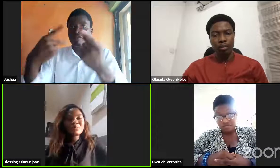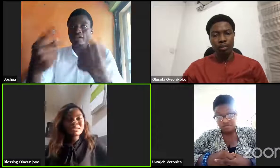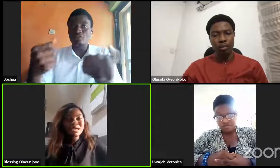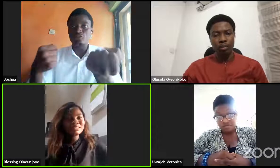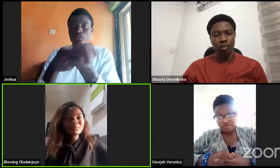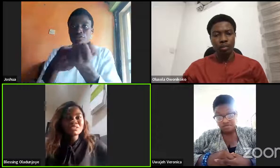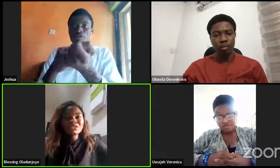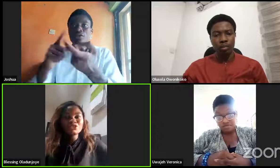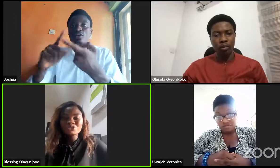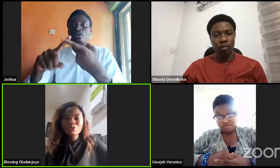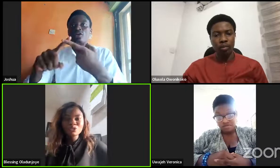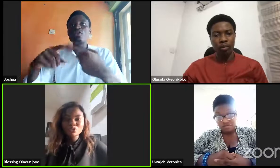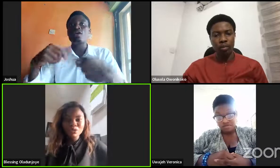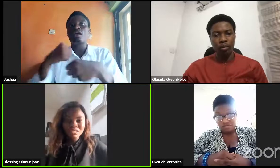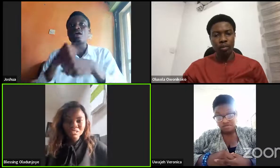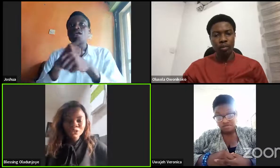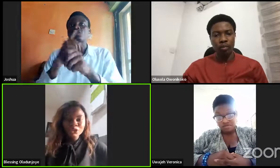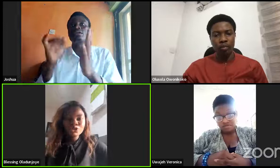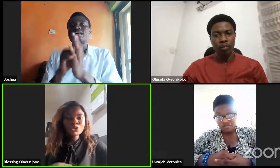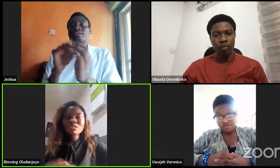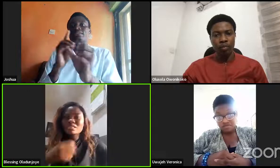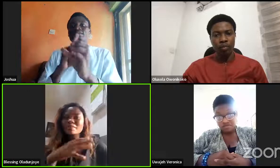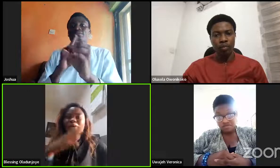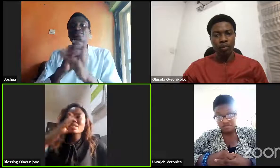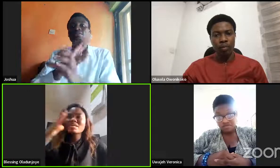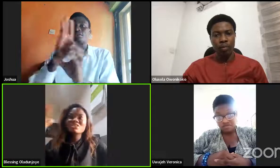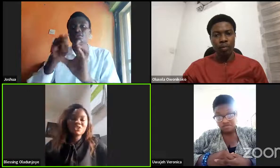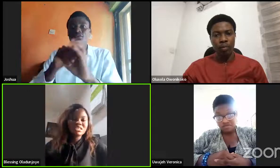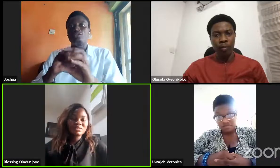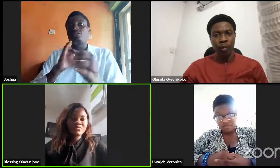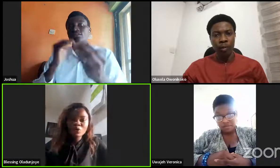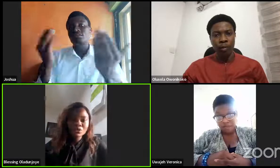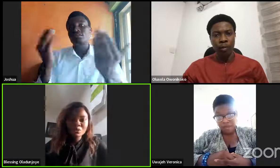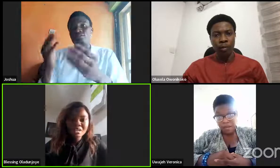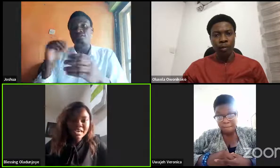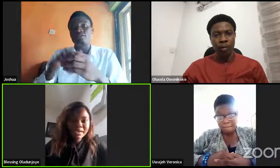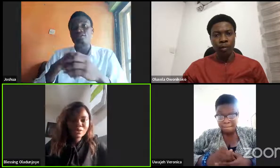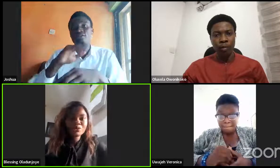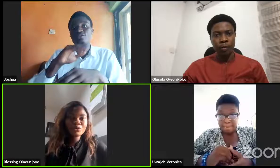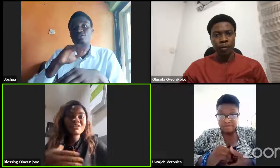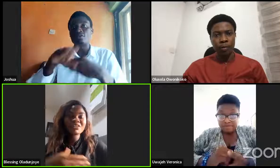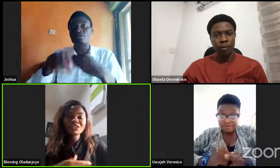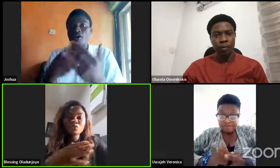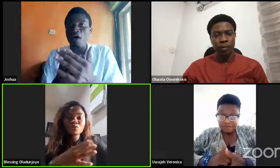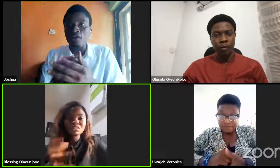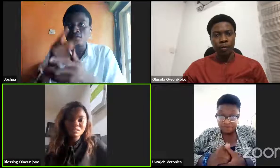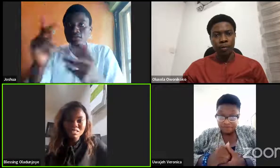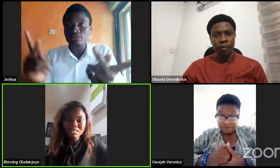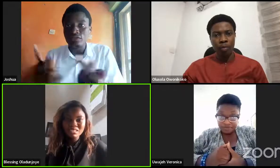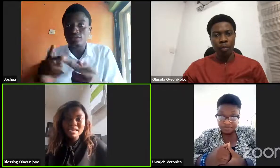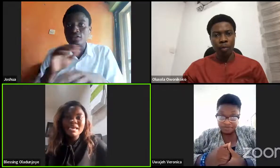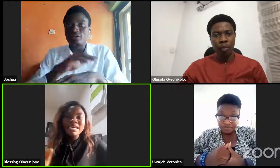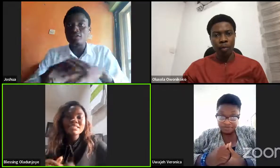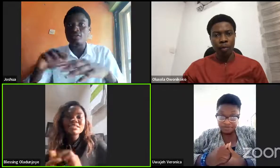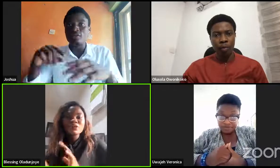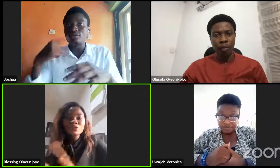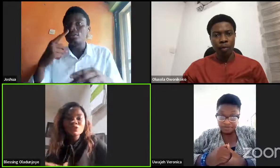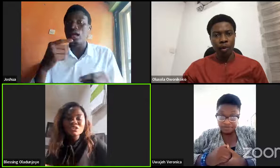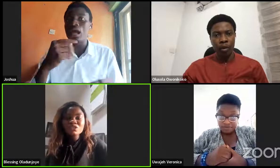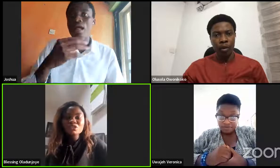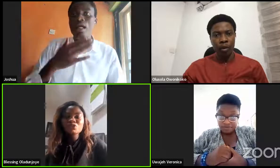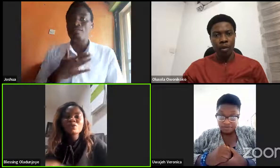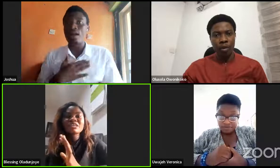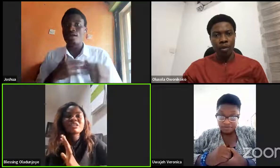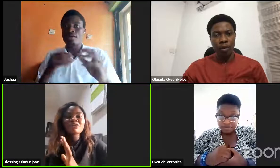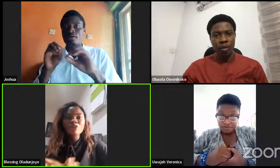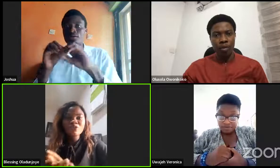also remember that disability issue is cross-cutting. So don't say my organization is focused on A, we don't have anything to do with disability. it is a